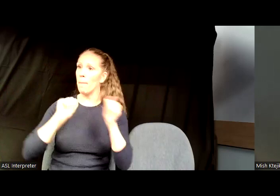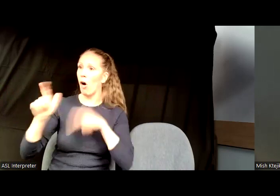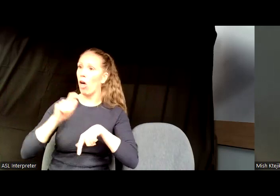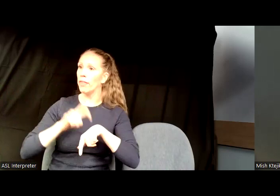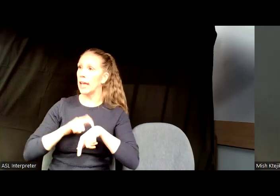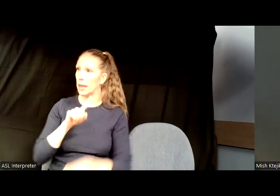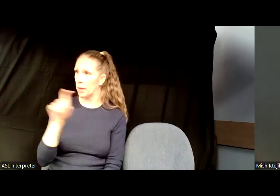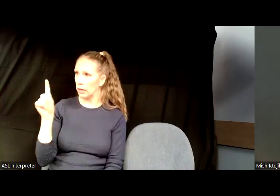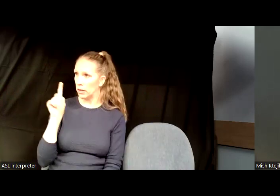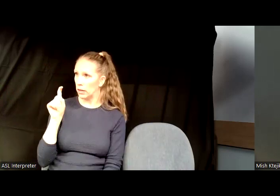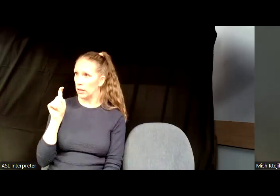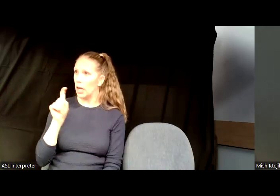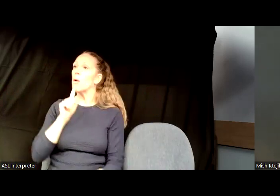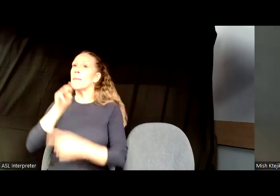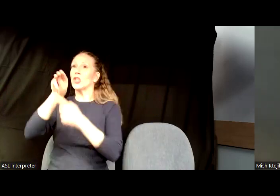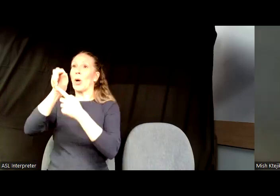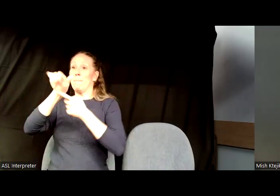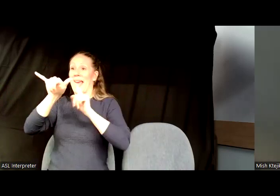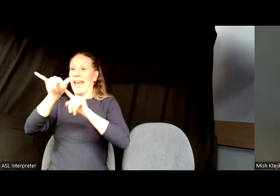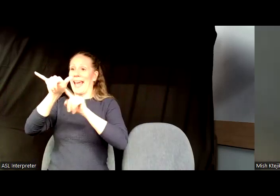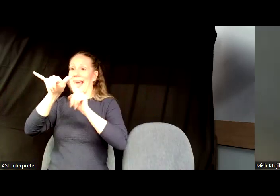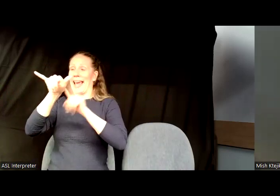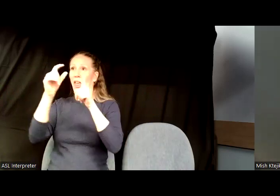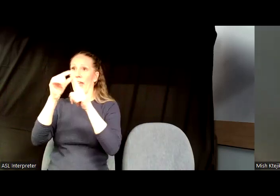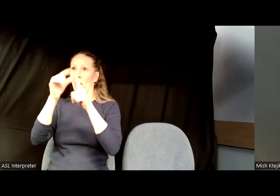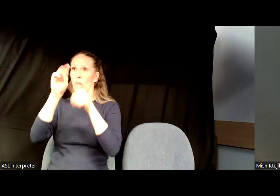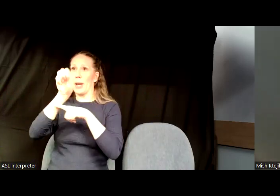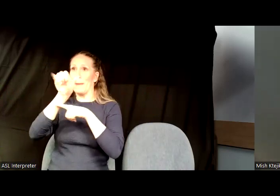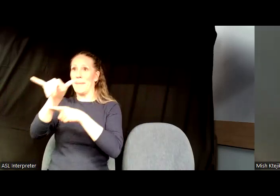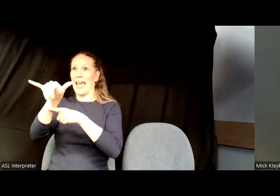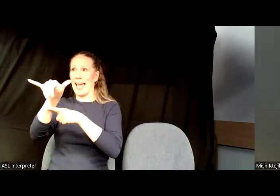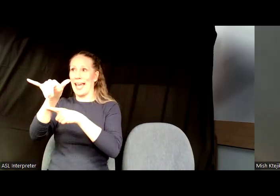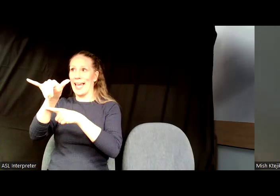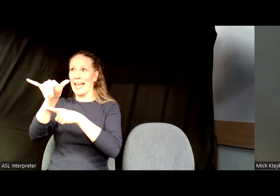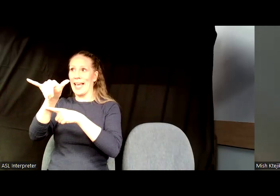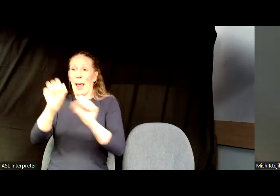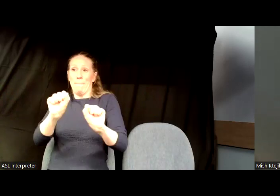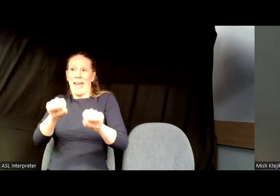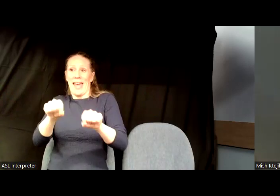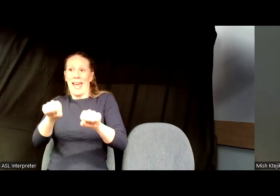I just want to make sure that may is accurate. Because may and must are very specific.